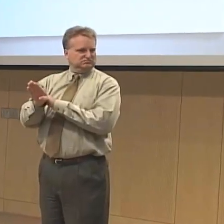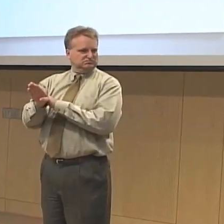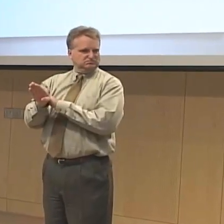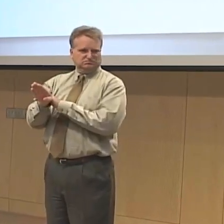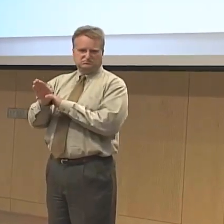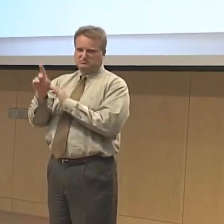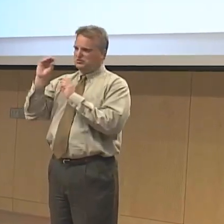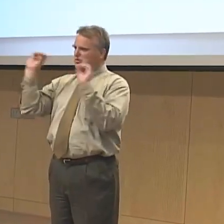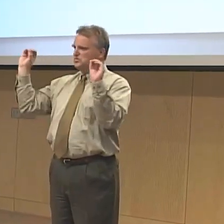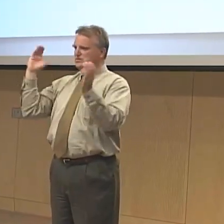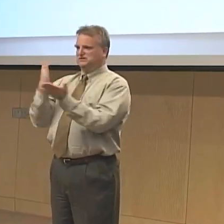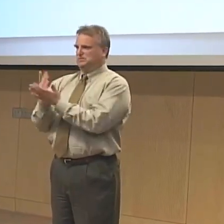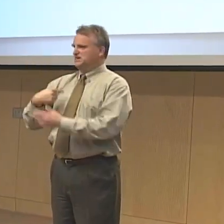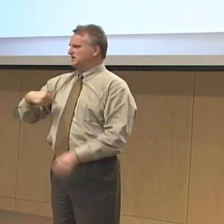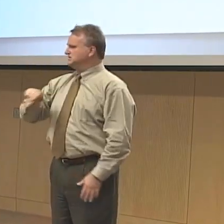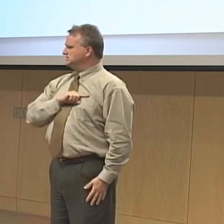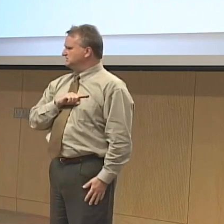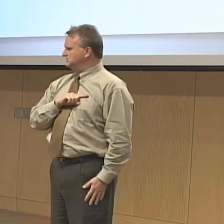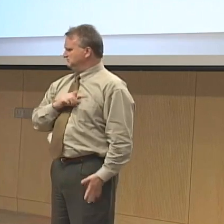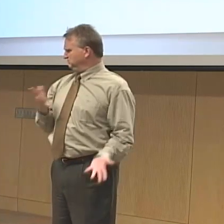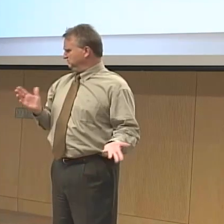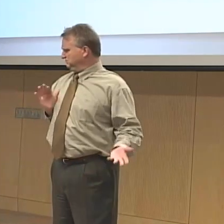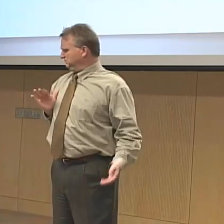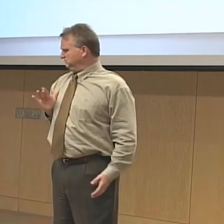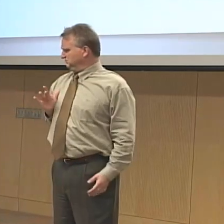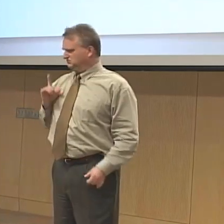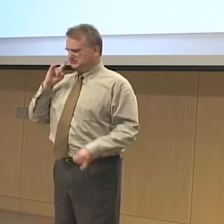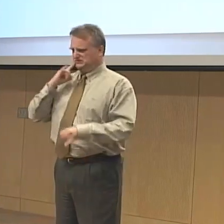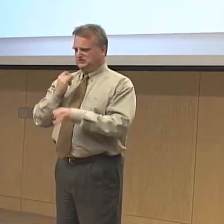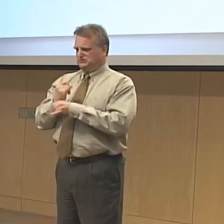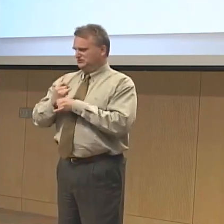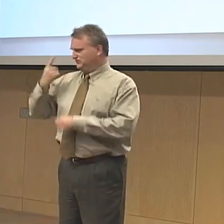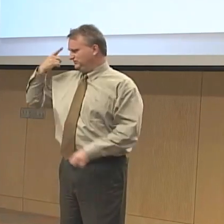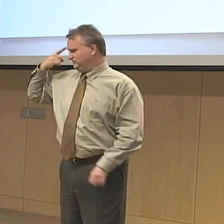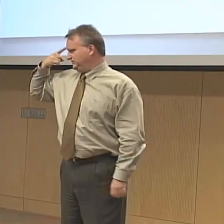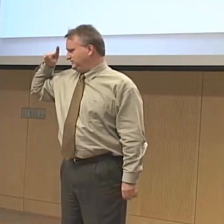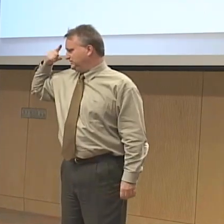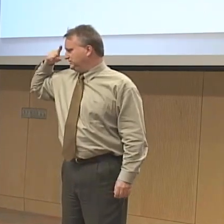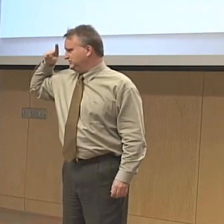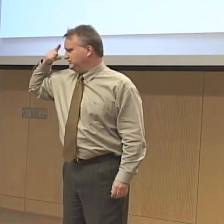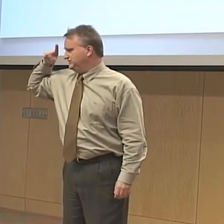for. Nothing is stopping us. What do we need schools for the deaf for?